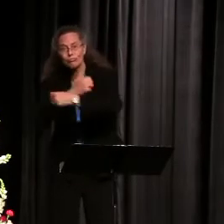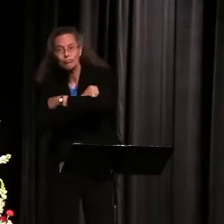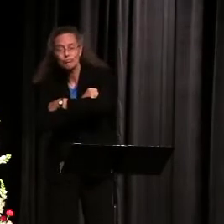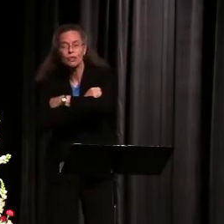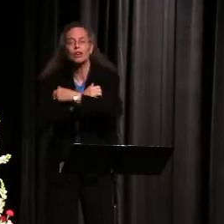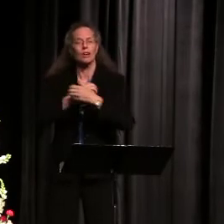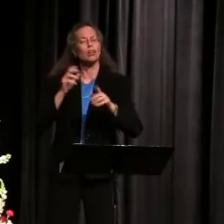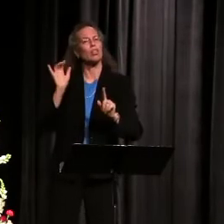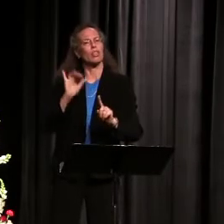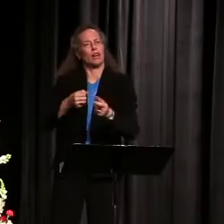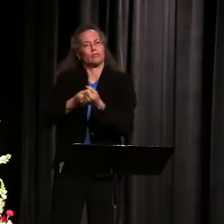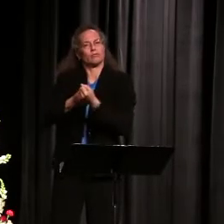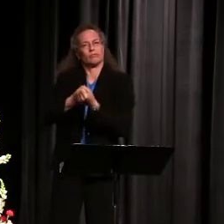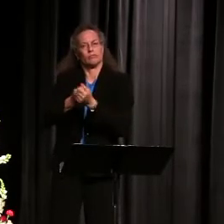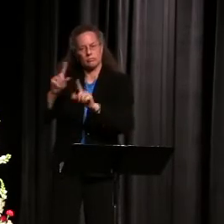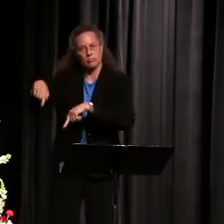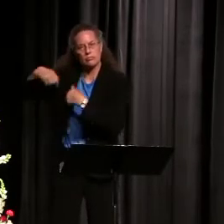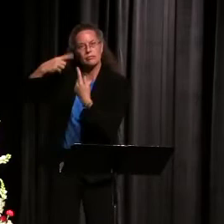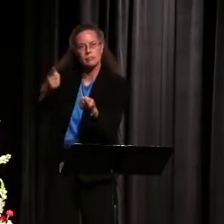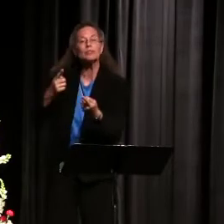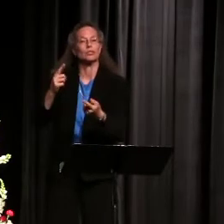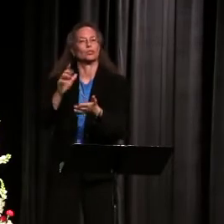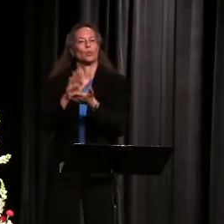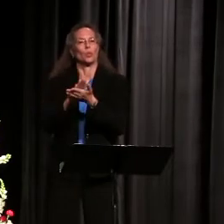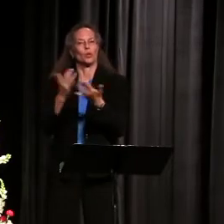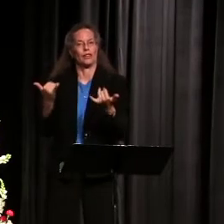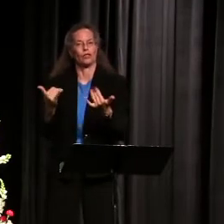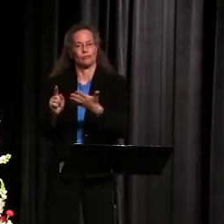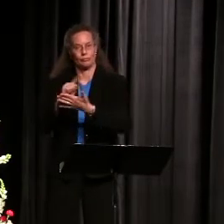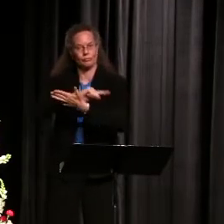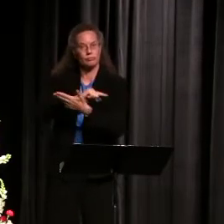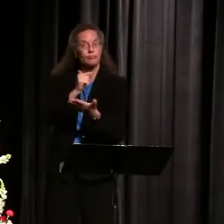and reinforced throughout your journey in Fairport Schools.